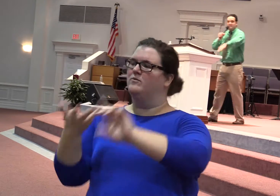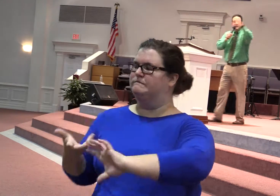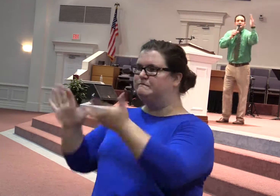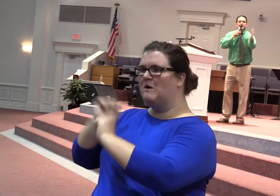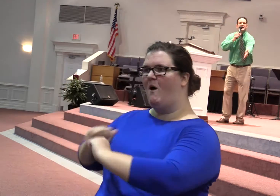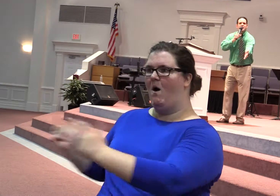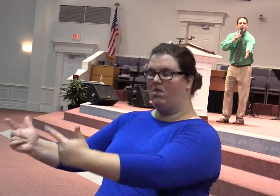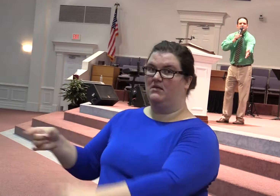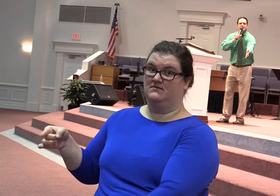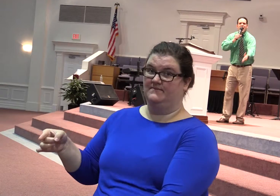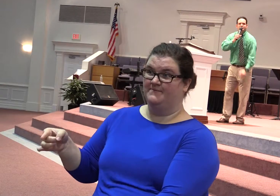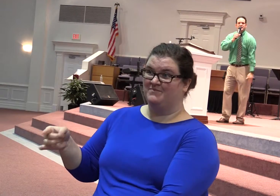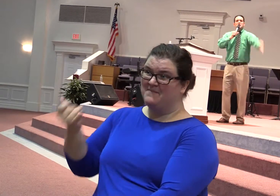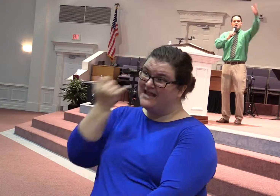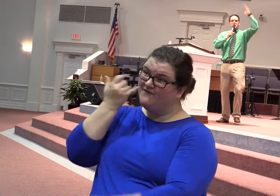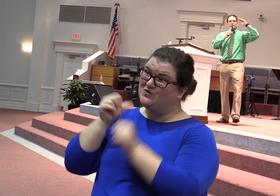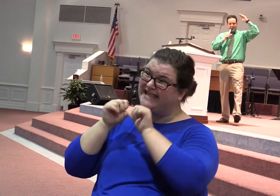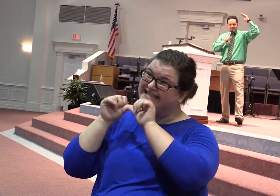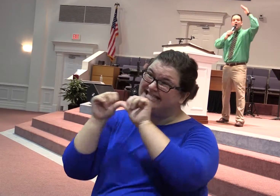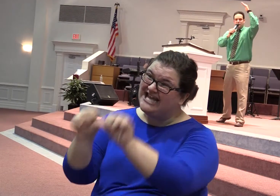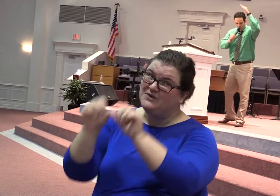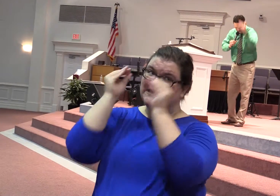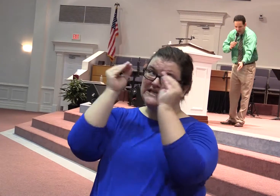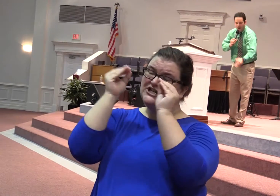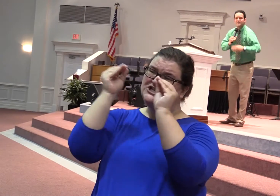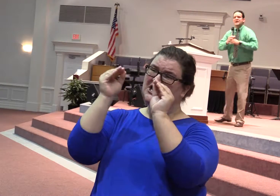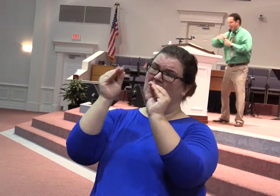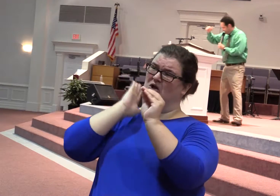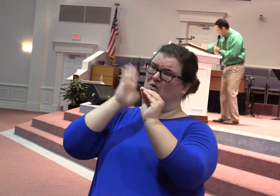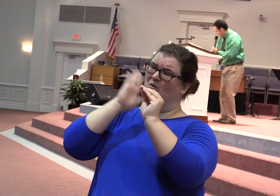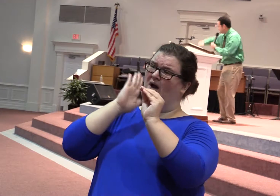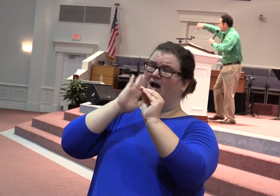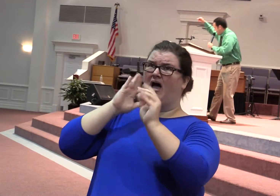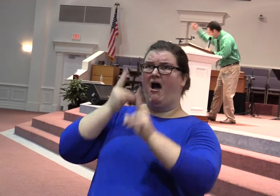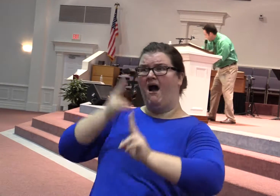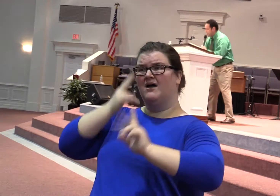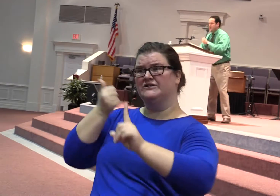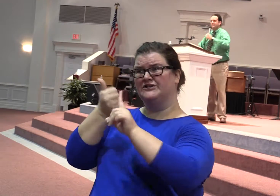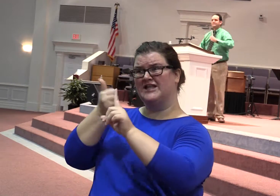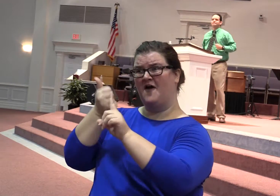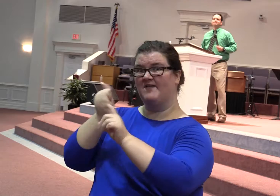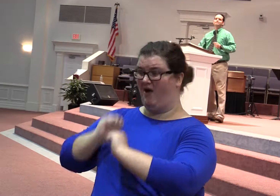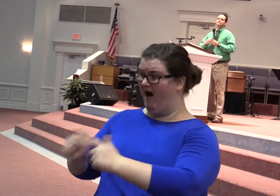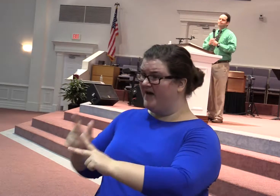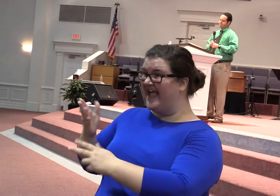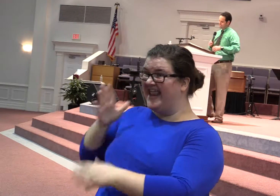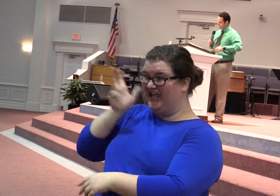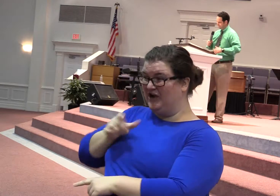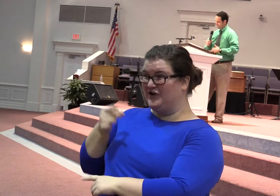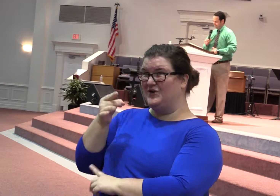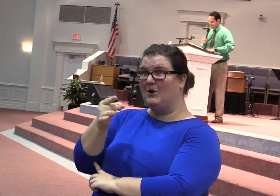But if you continue in the doctrine, you're going to sell yourself and then that he.